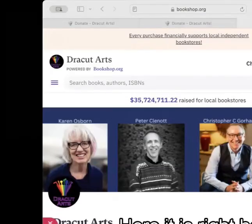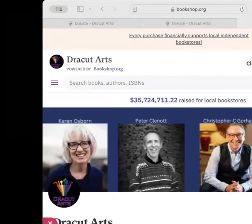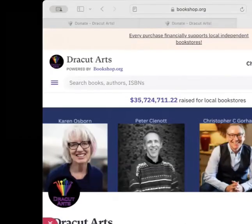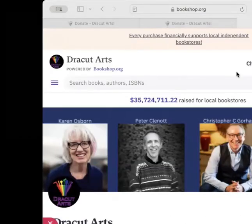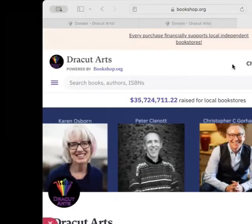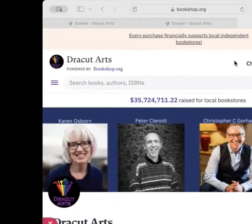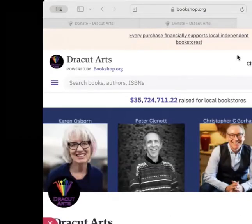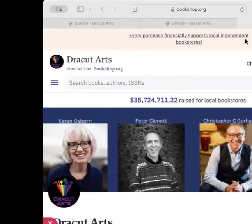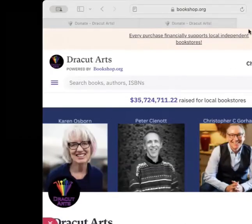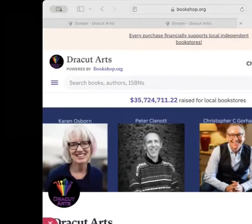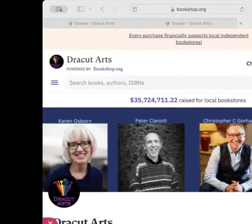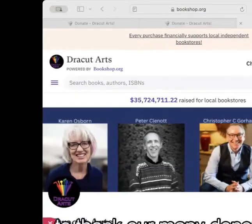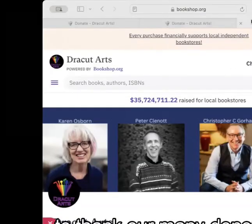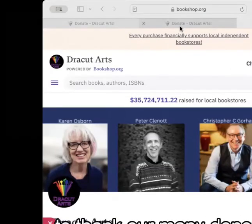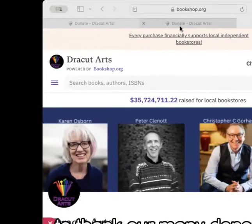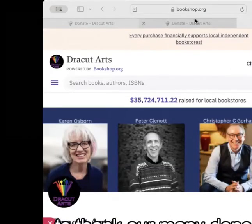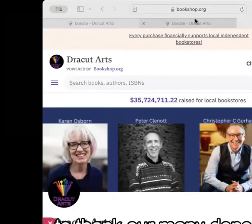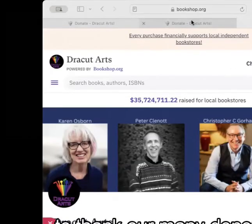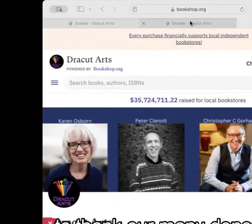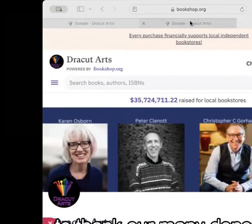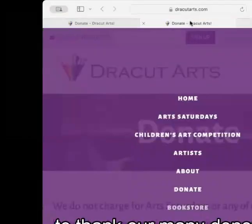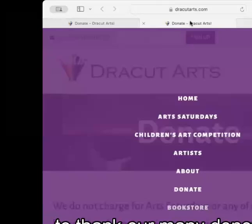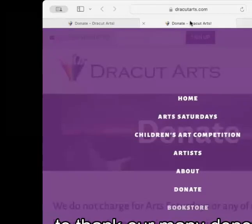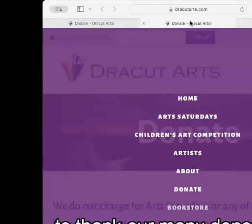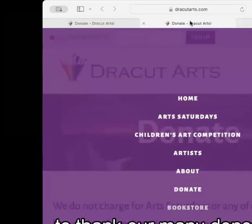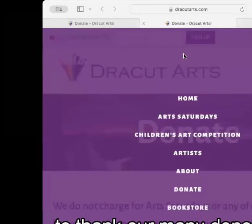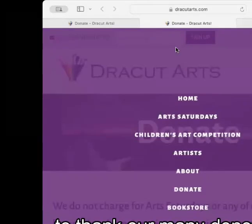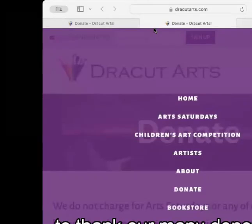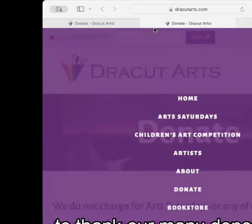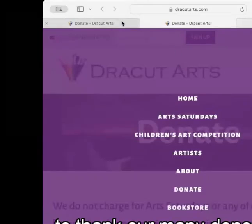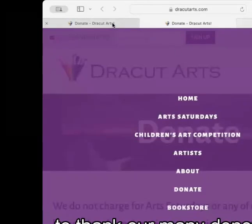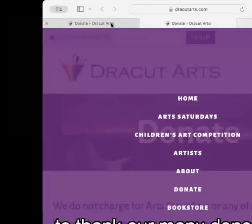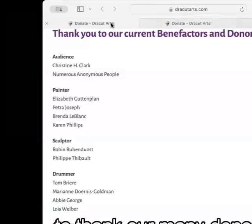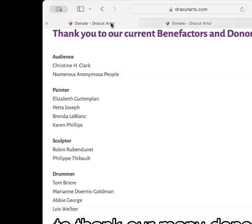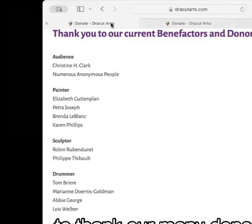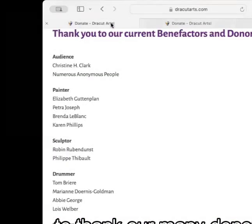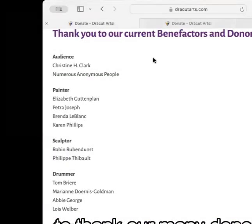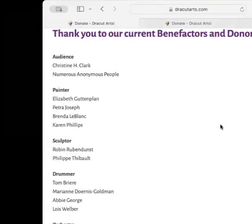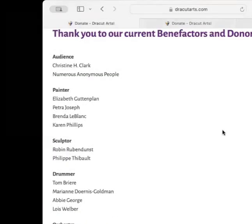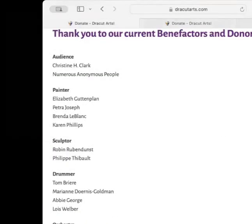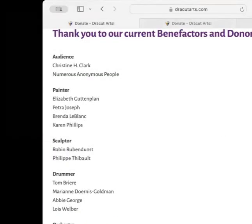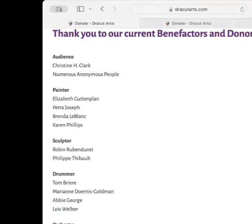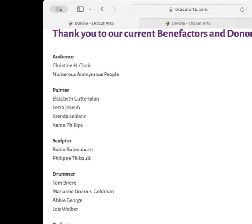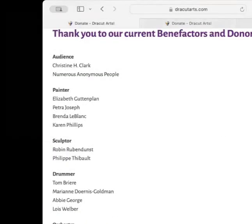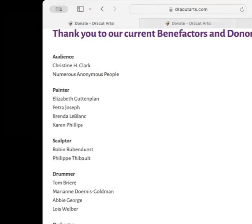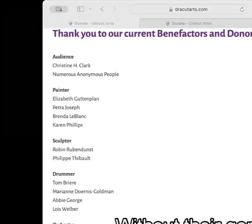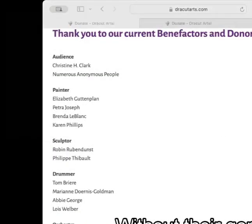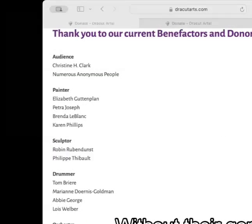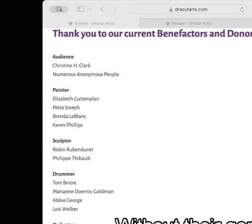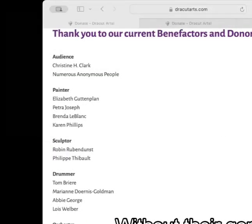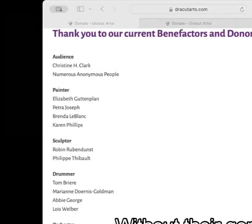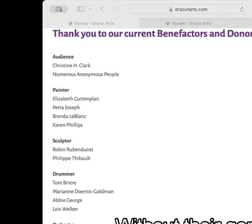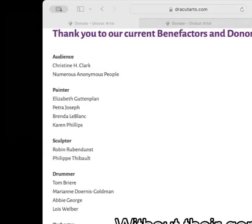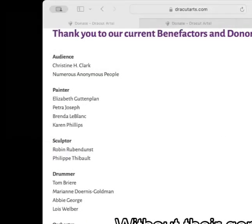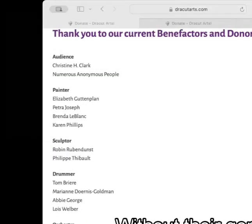bookshop.org/shop/Drake Arts. We'd also like to thank our many donors for making this, oh my goodness, where did that go? For making this program